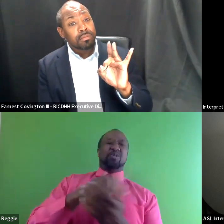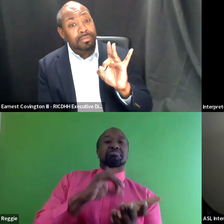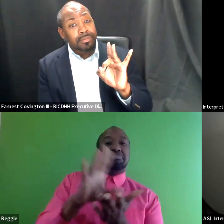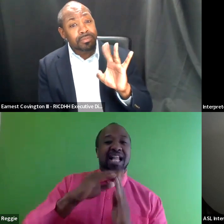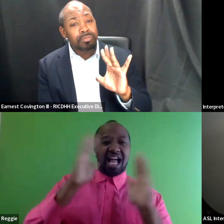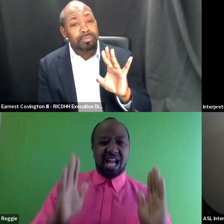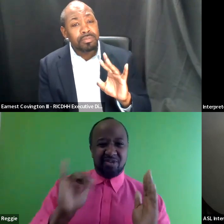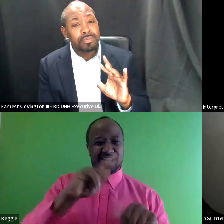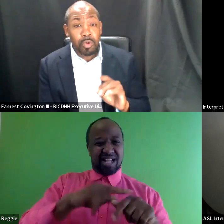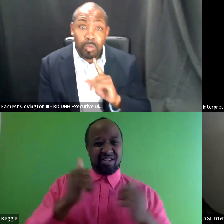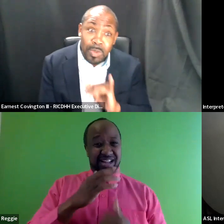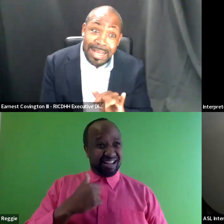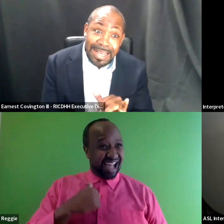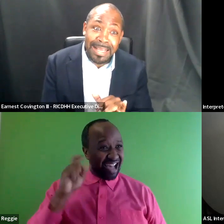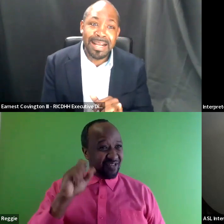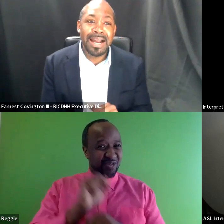hard.